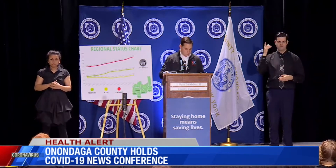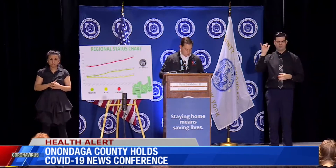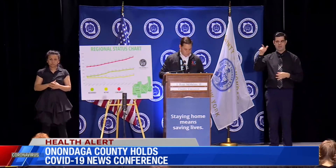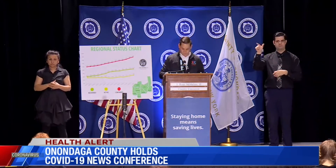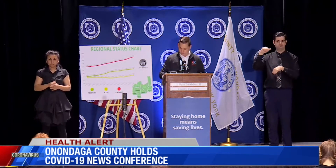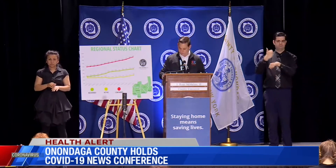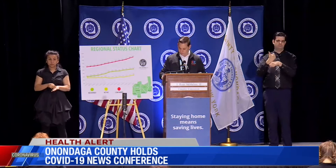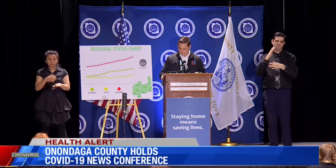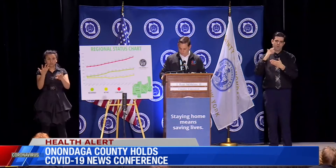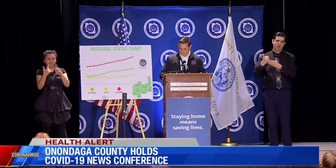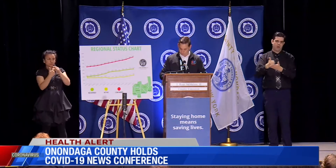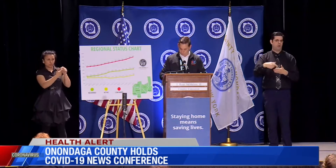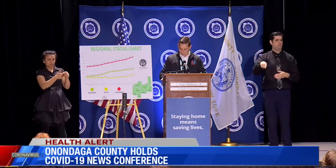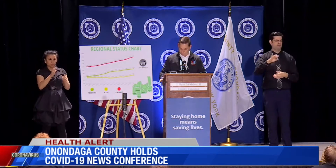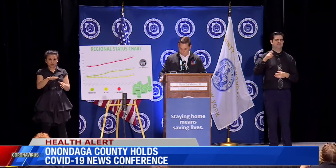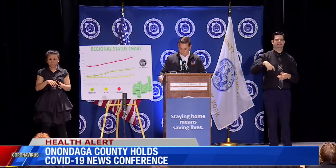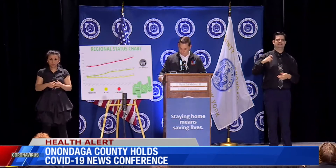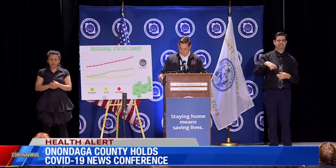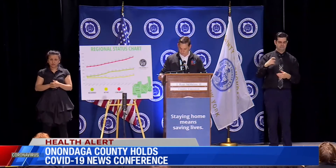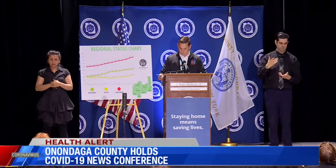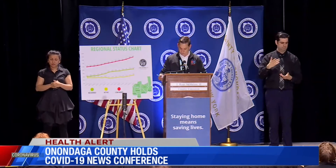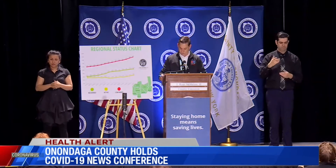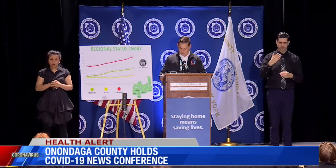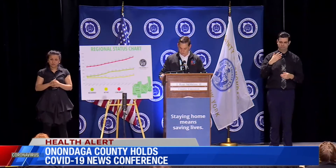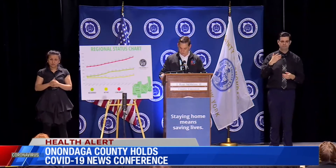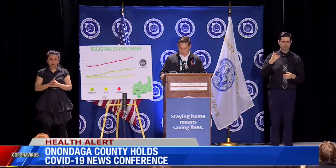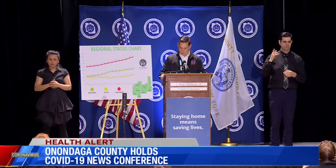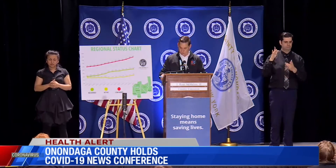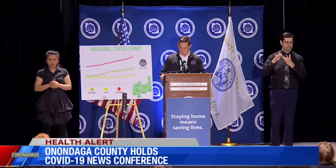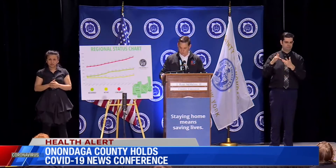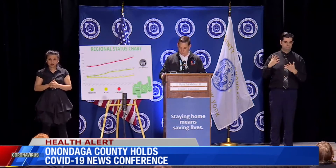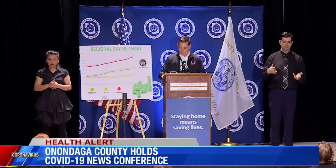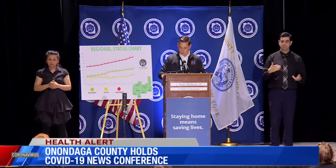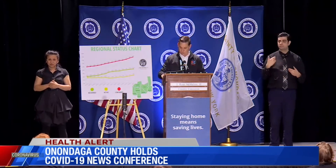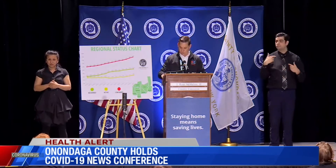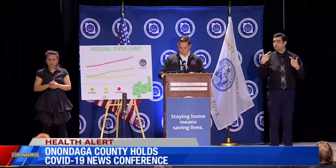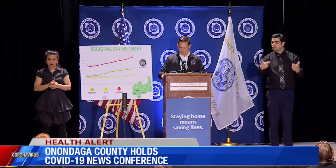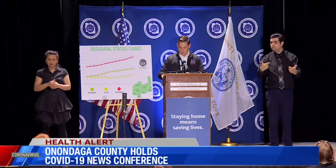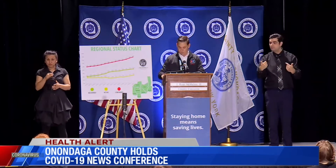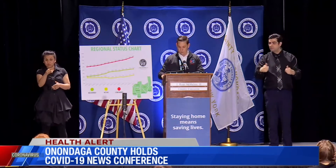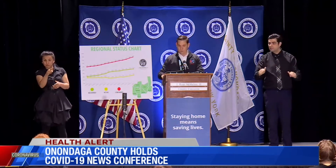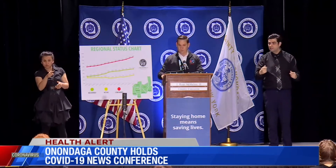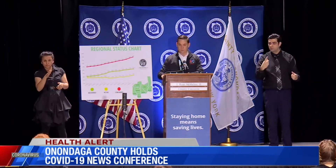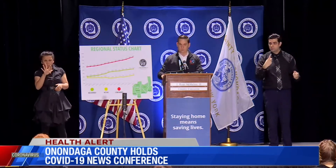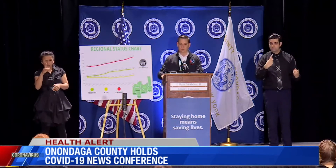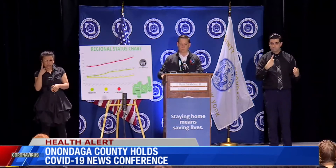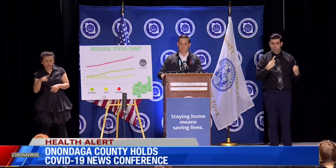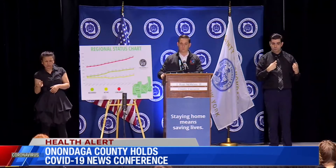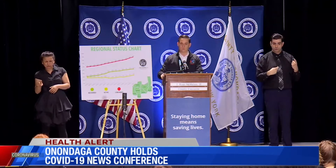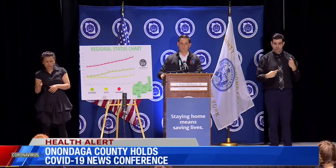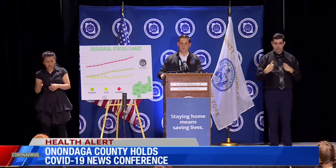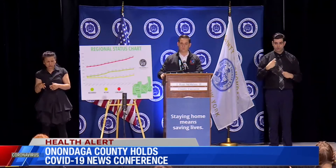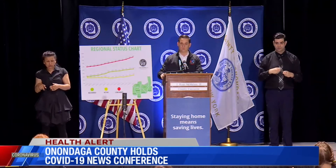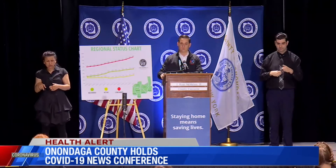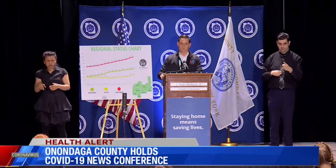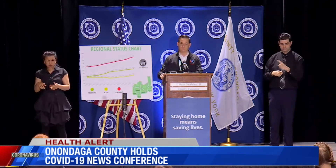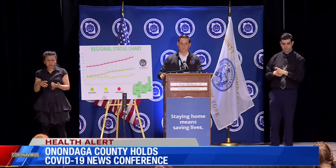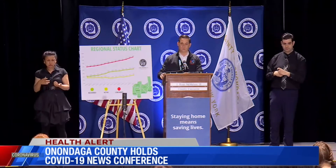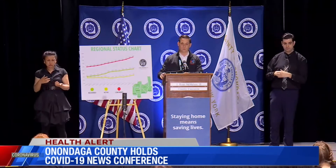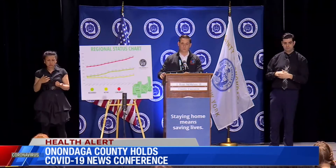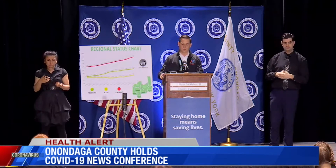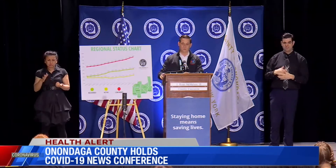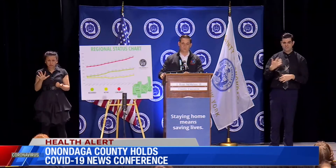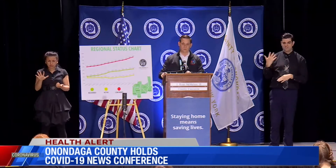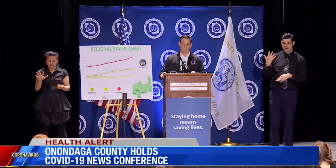Questions? 5 straight days of briefings and 5 straight days where you've had to